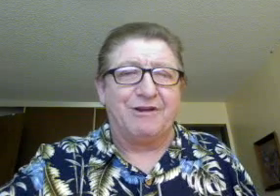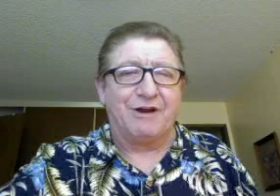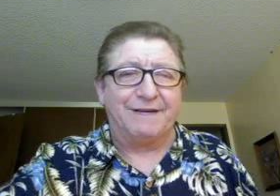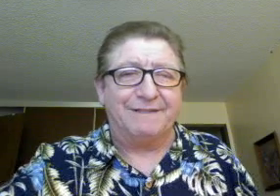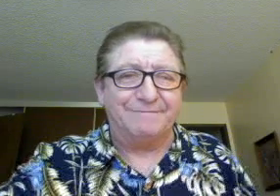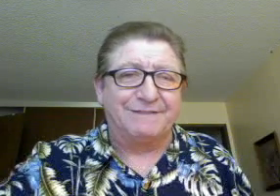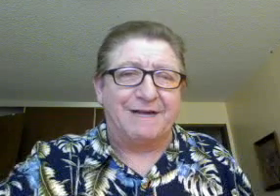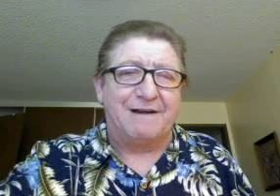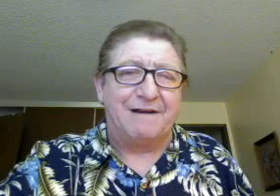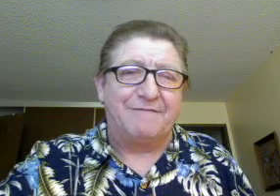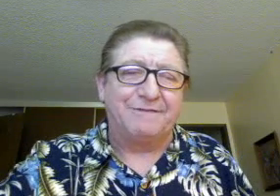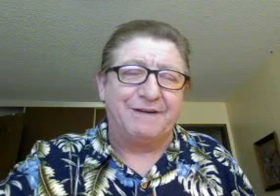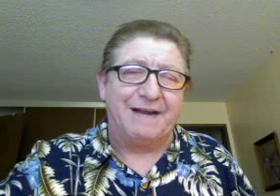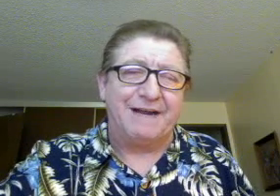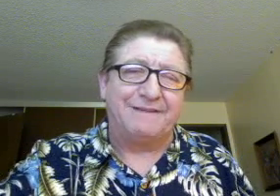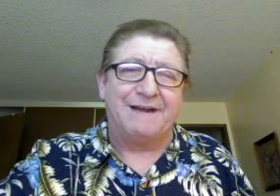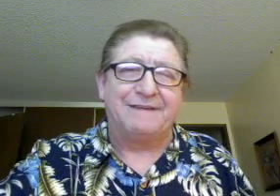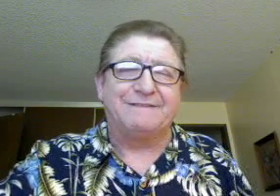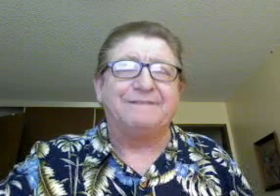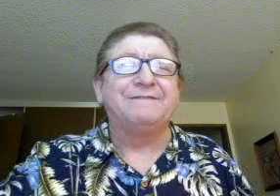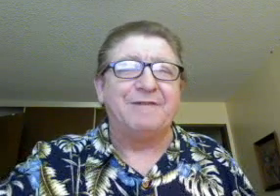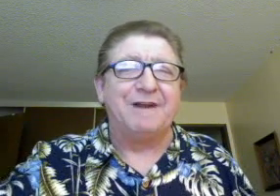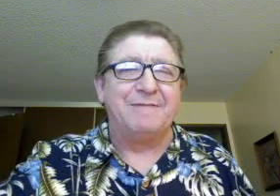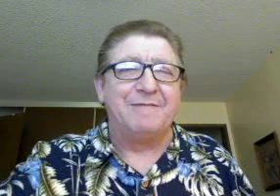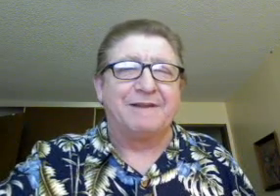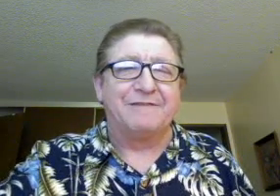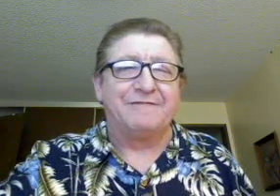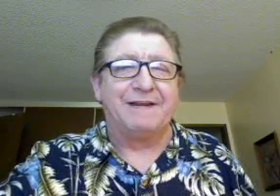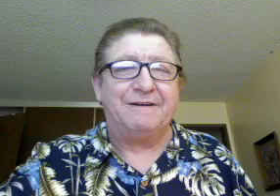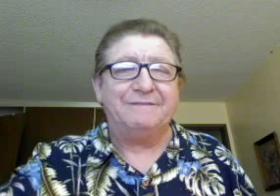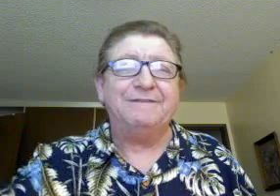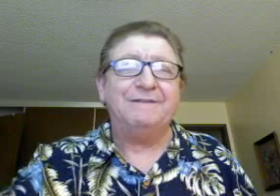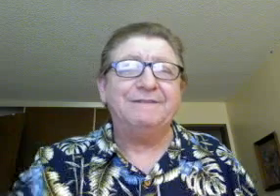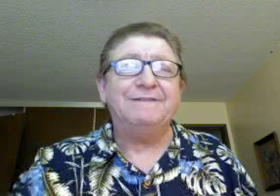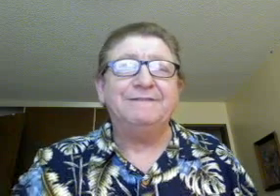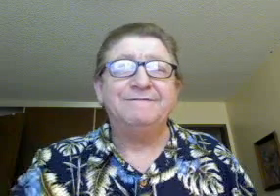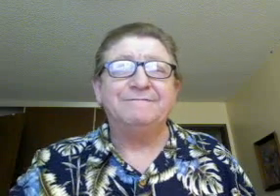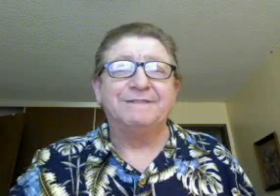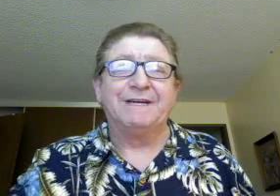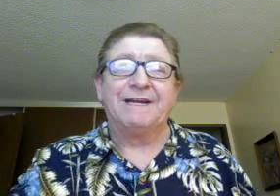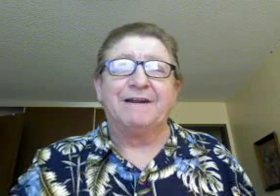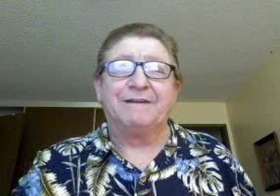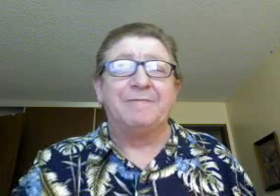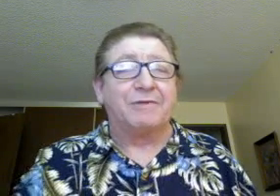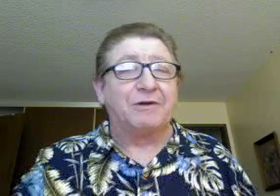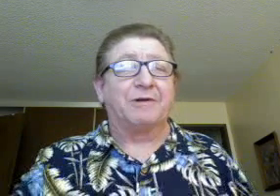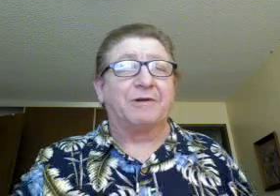Oregon. Signing off. Good night. Thanks for letting me make this video. See you